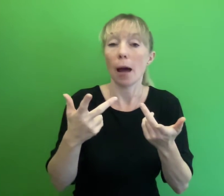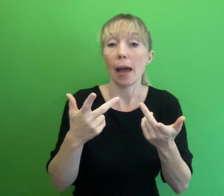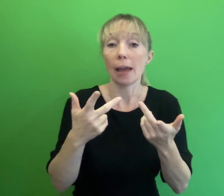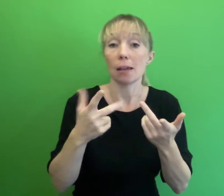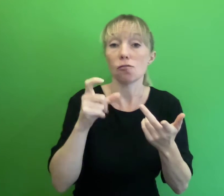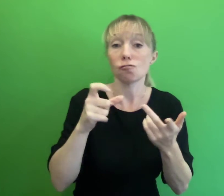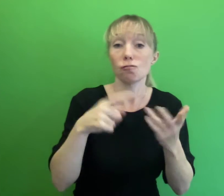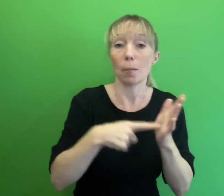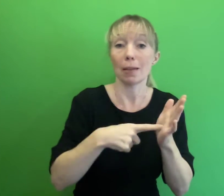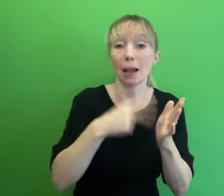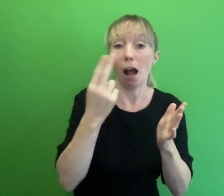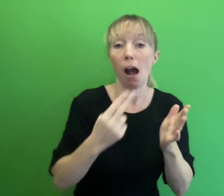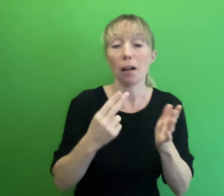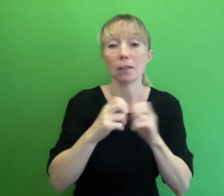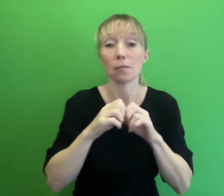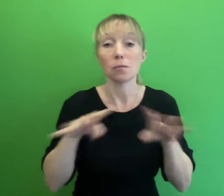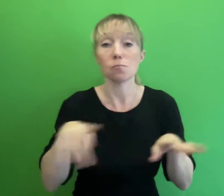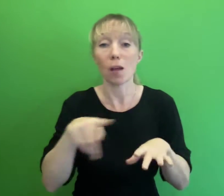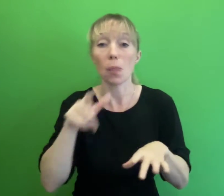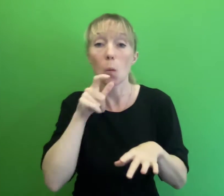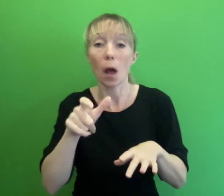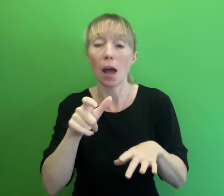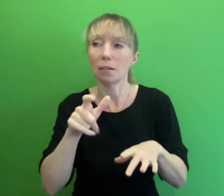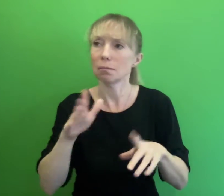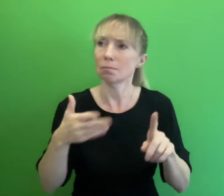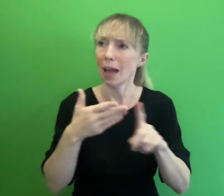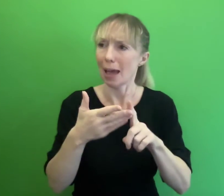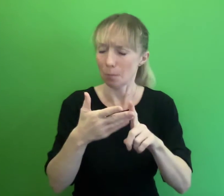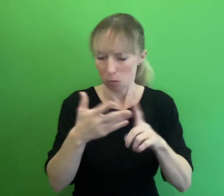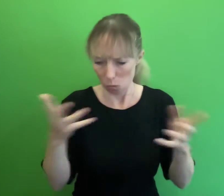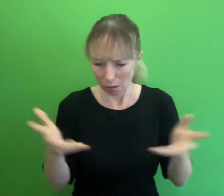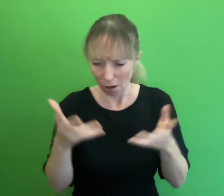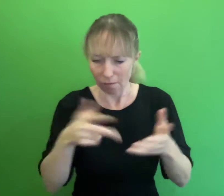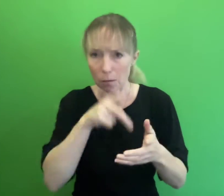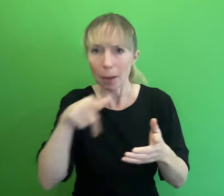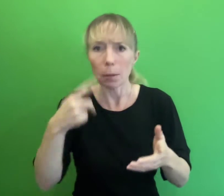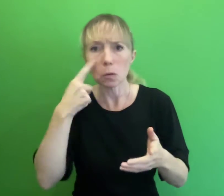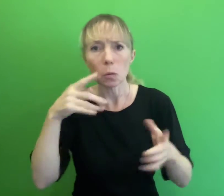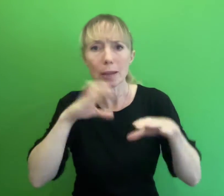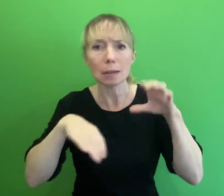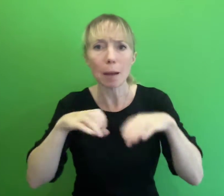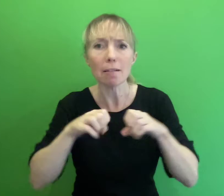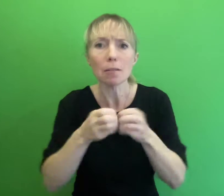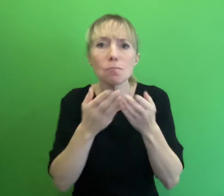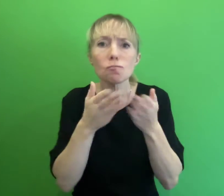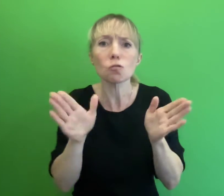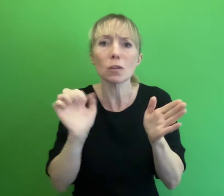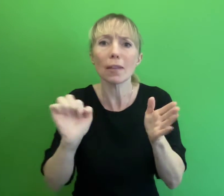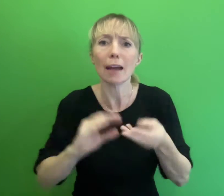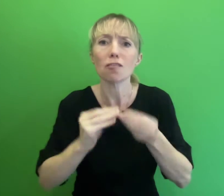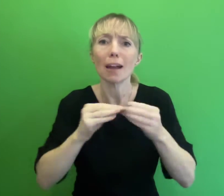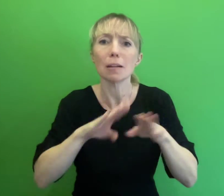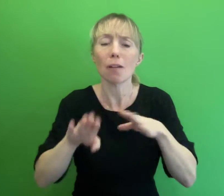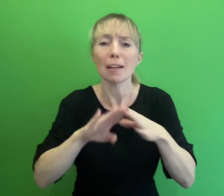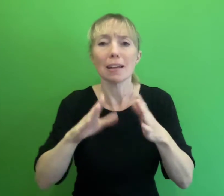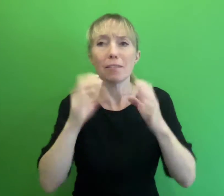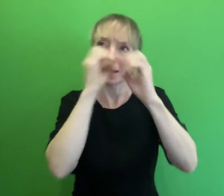encourage people to experiment and broaden their writing practice, get insight into the industry, and become part of the writing